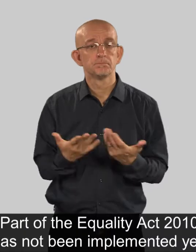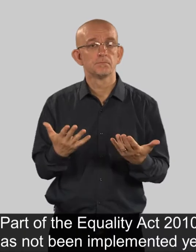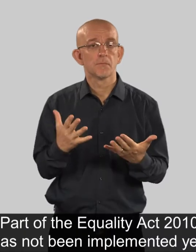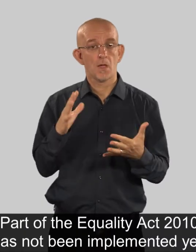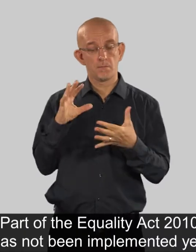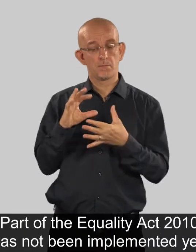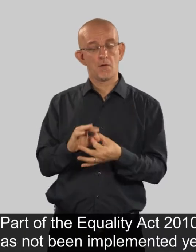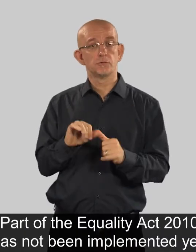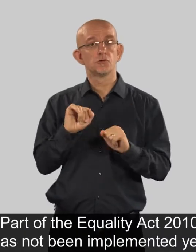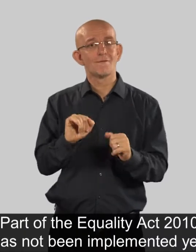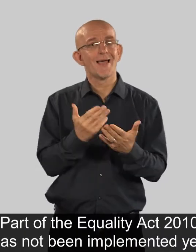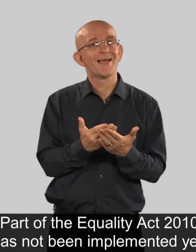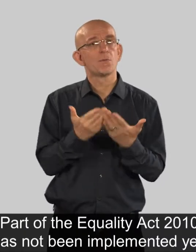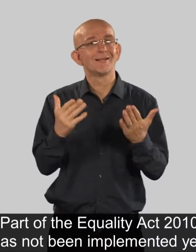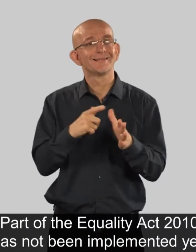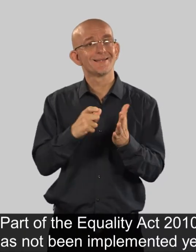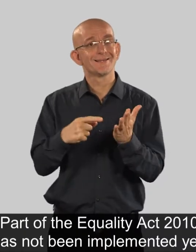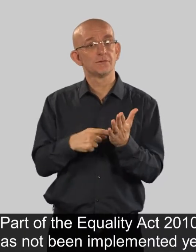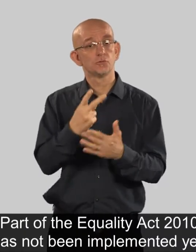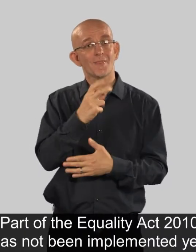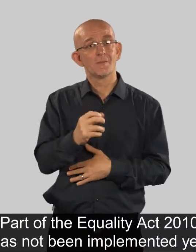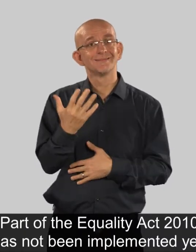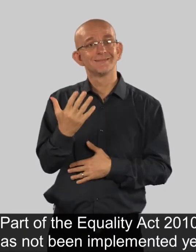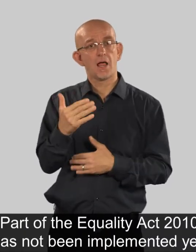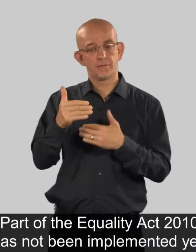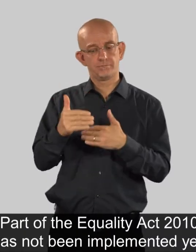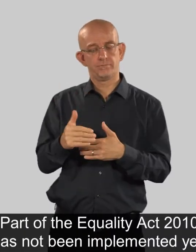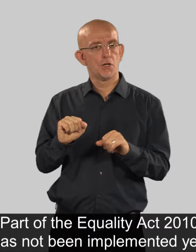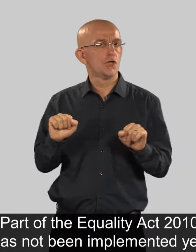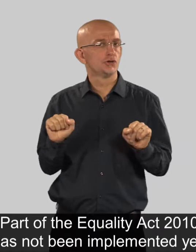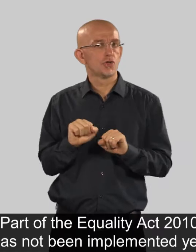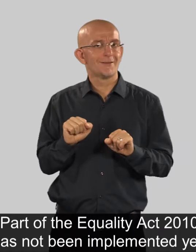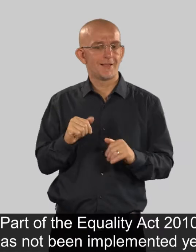Part of the Equality Act 2010 has not been implemented yet.